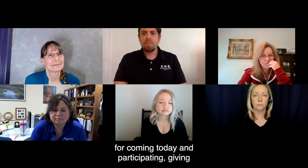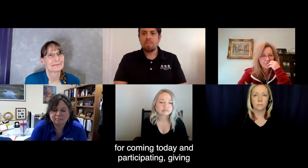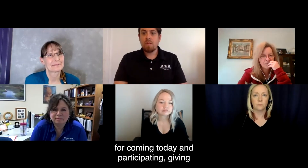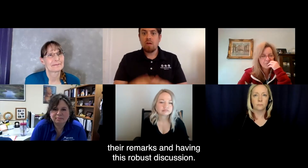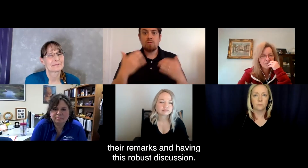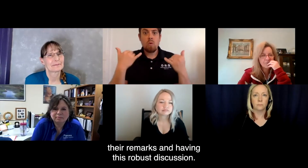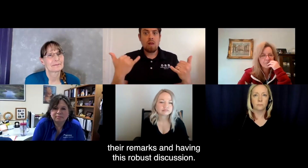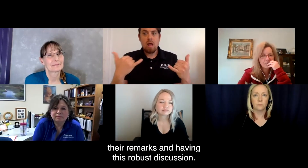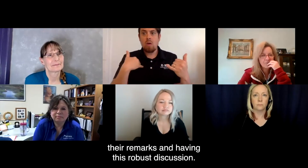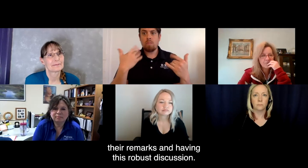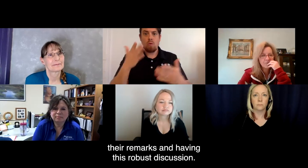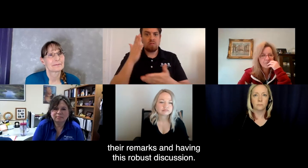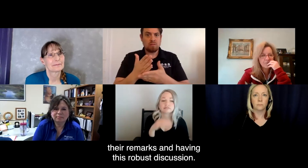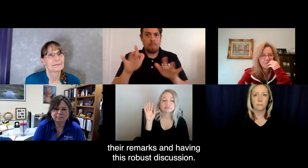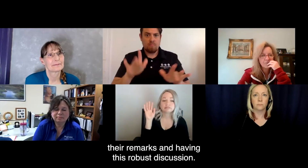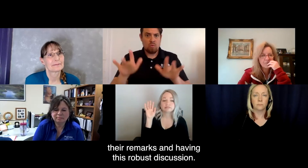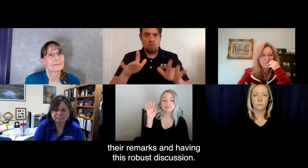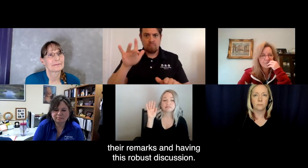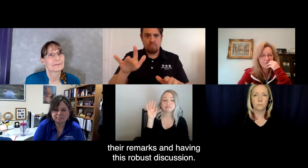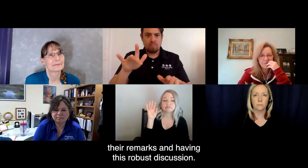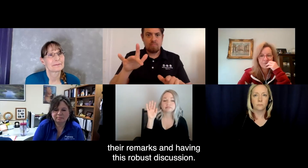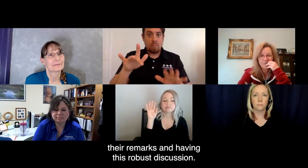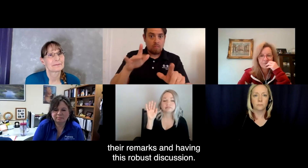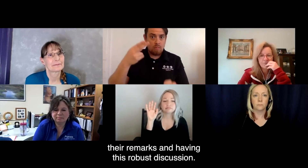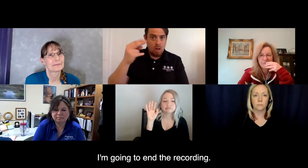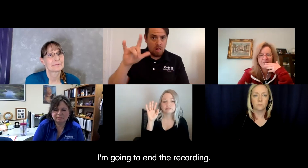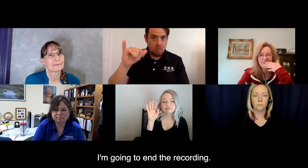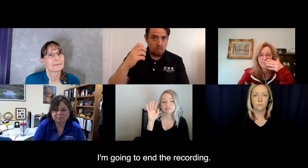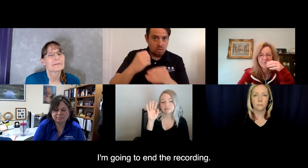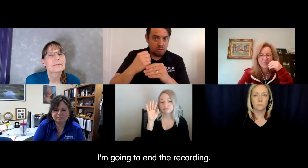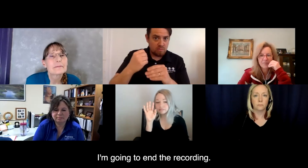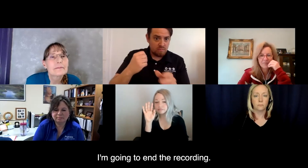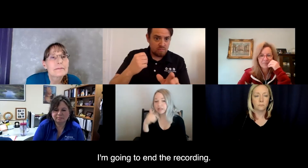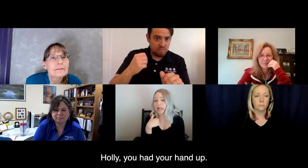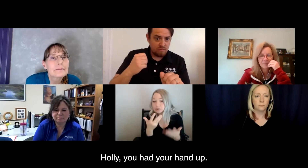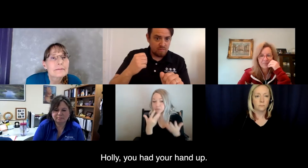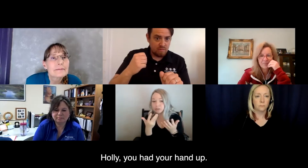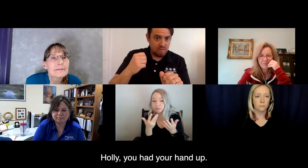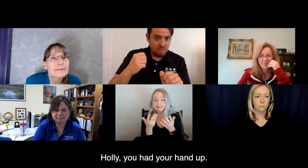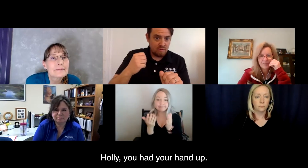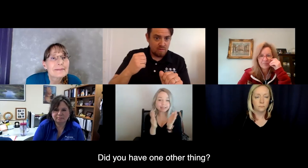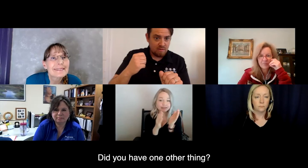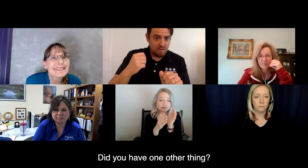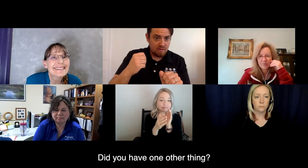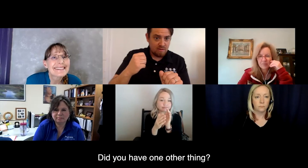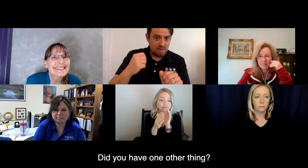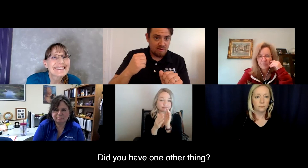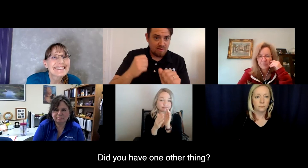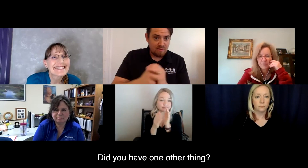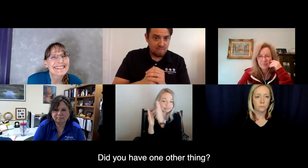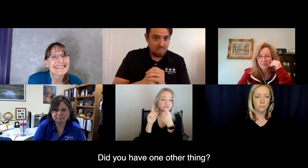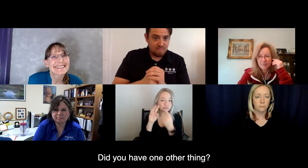participating, giving their remarks, and having this robust discussion. I'm going to end the recording. Holly, you had your hand up. Did you have one other